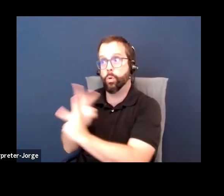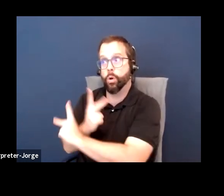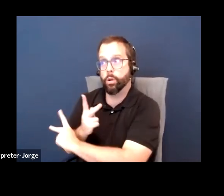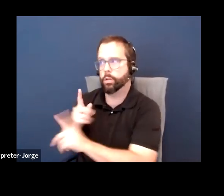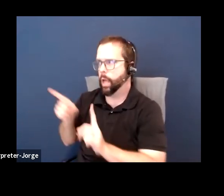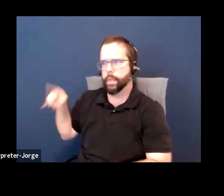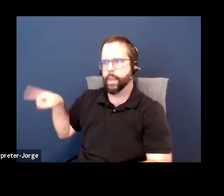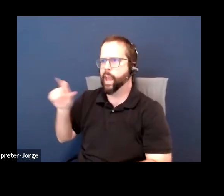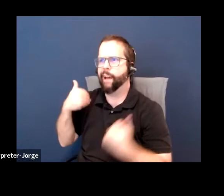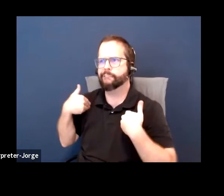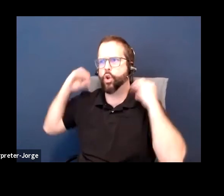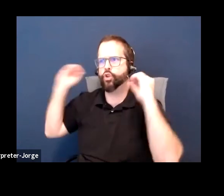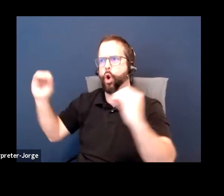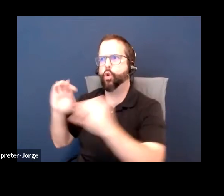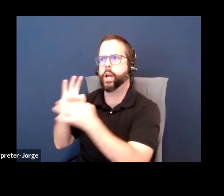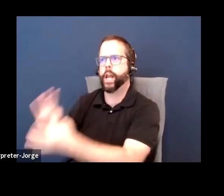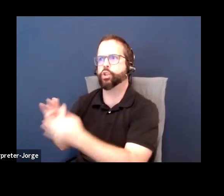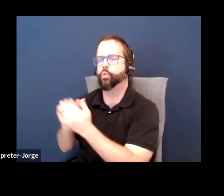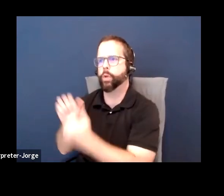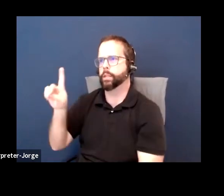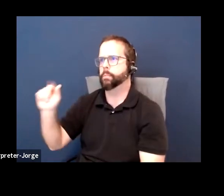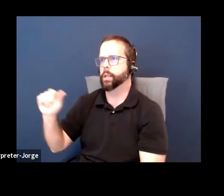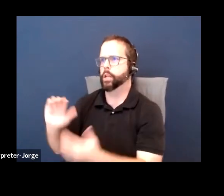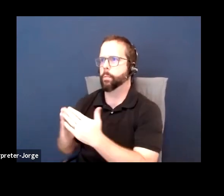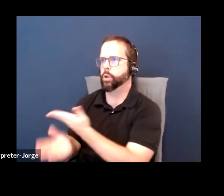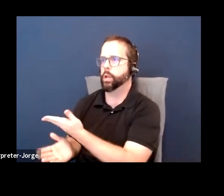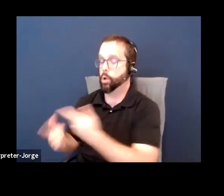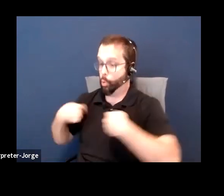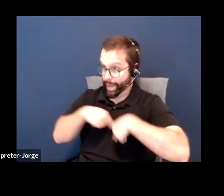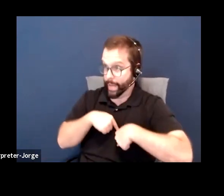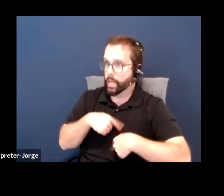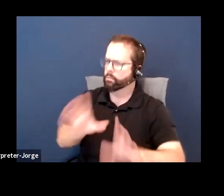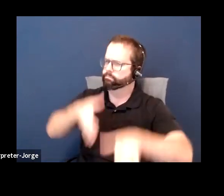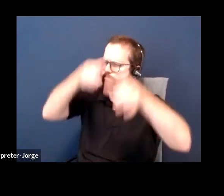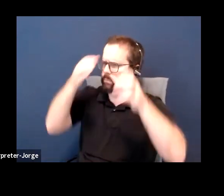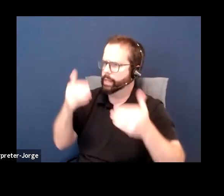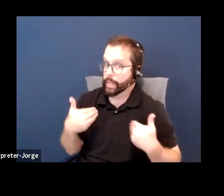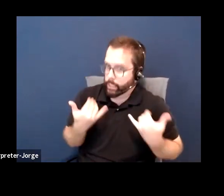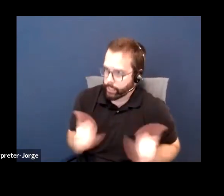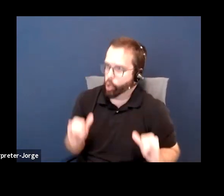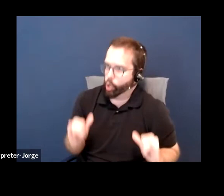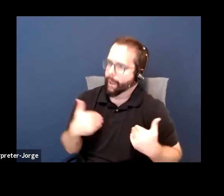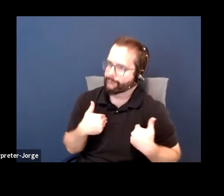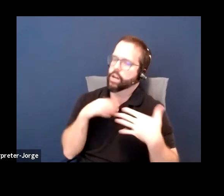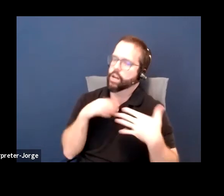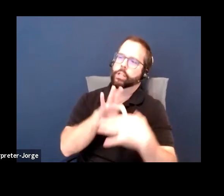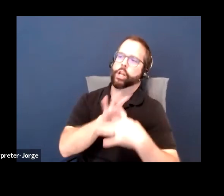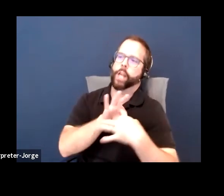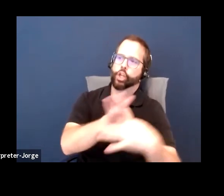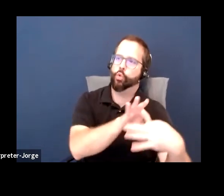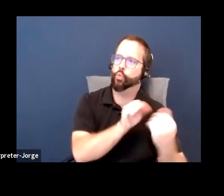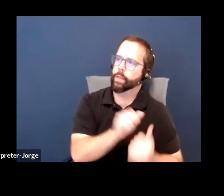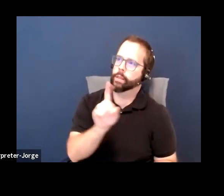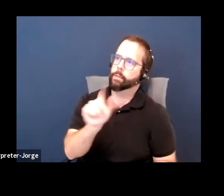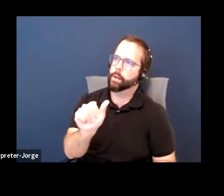position yourselves as knowledgeable and also connected to the disability community, and you have an edge over, these